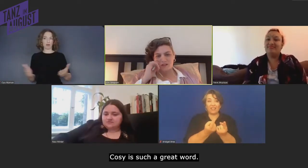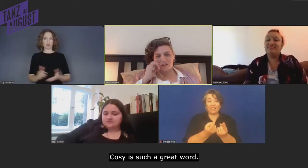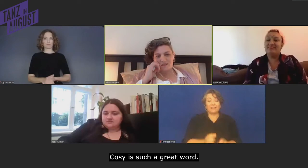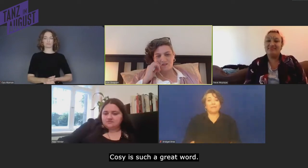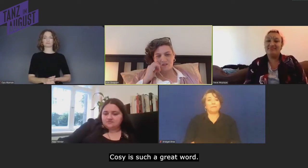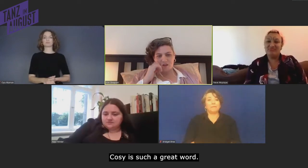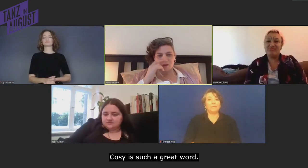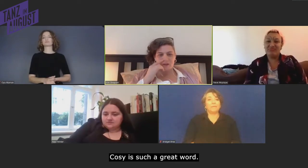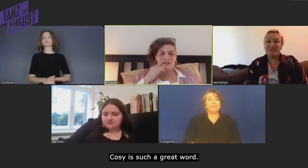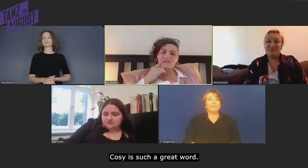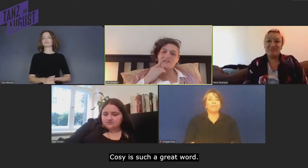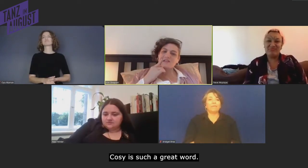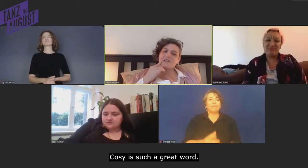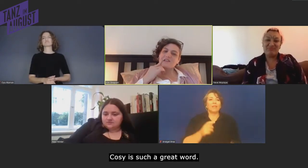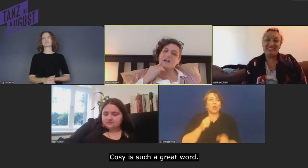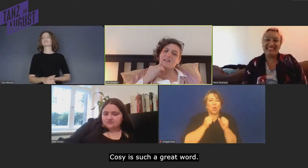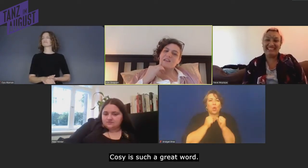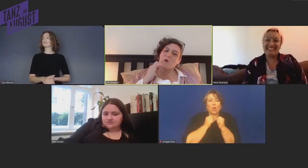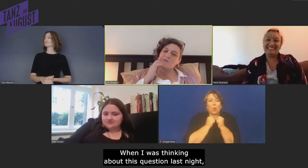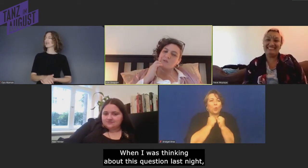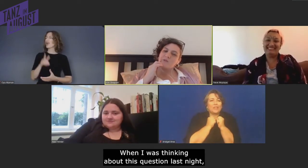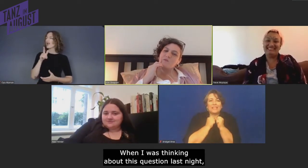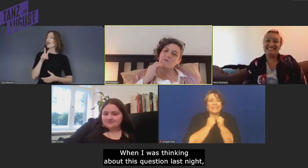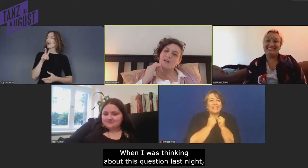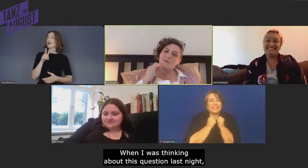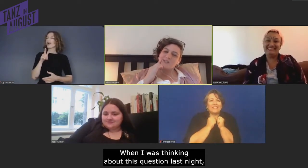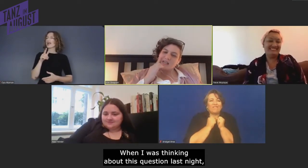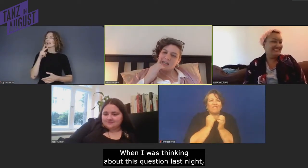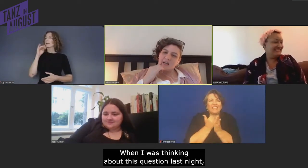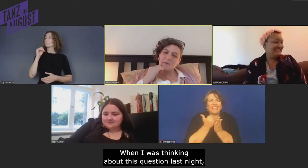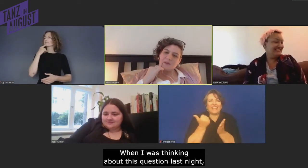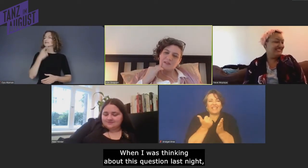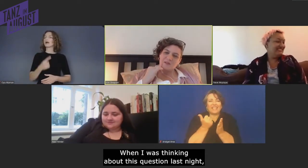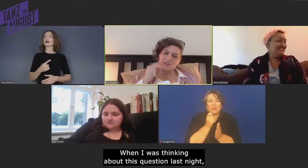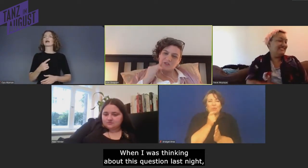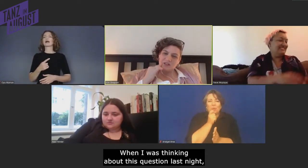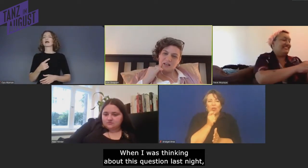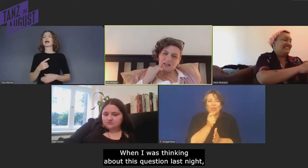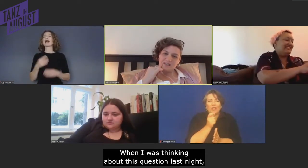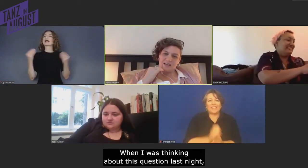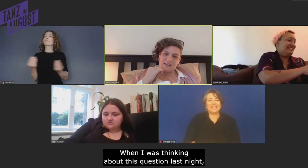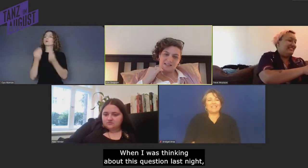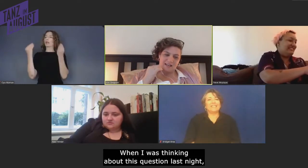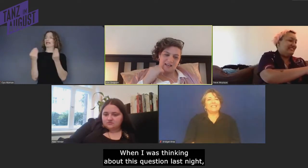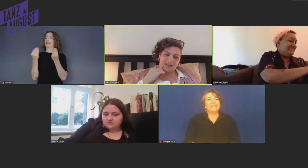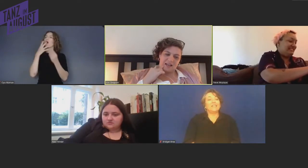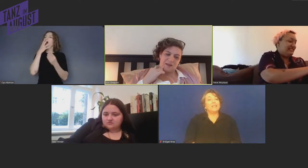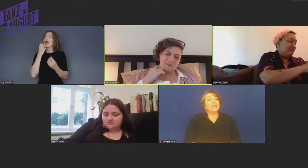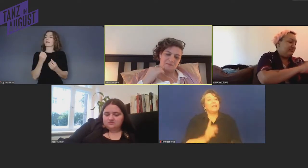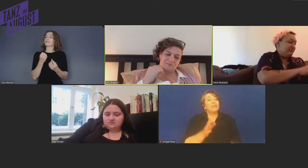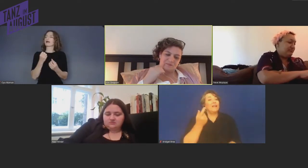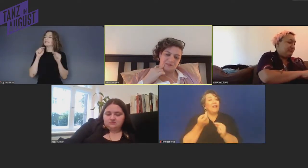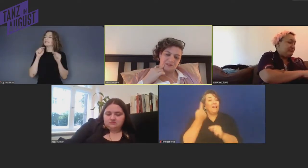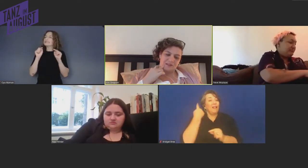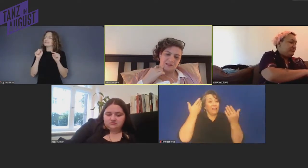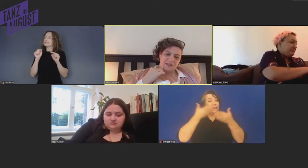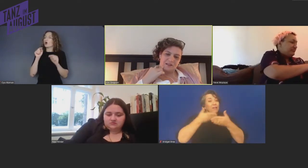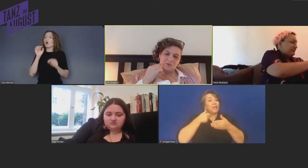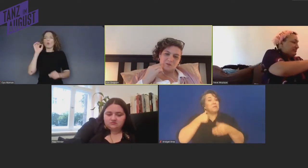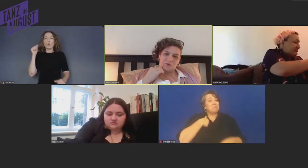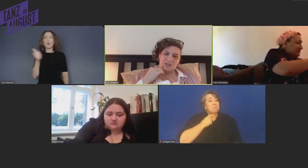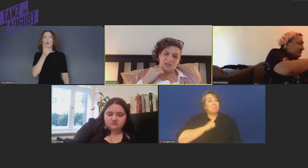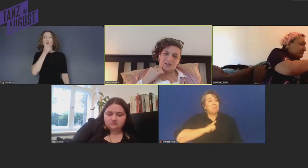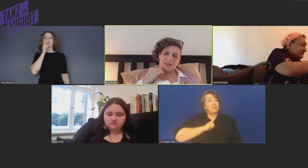Cozy is such a great word. I think also when I was thinking about this question last night, I